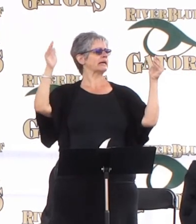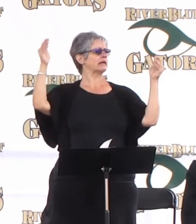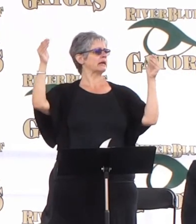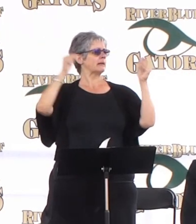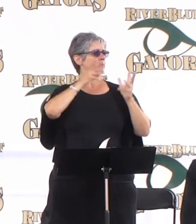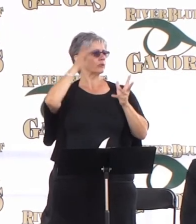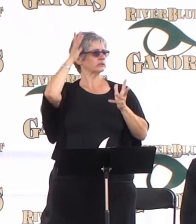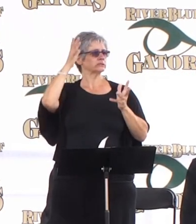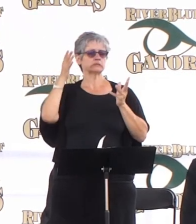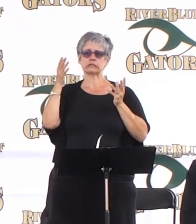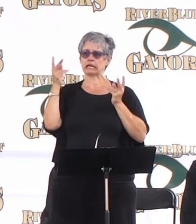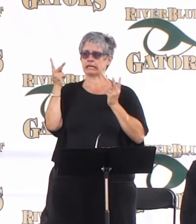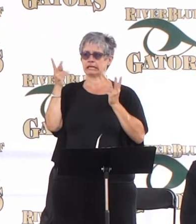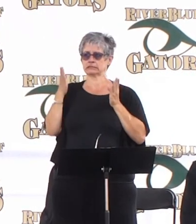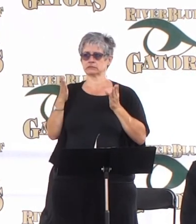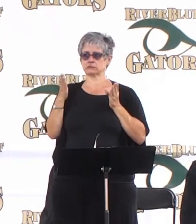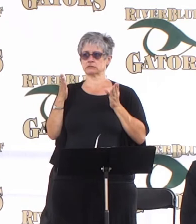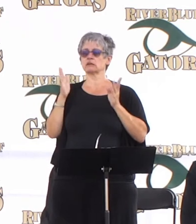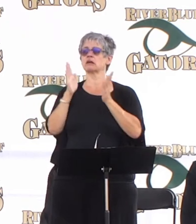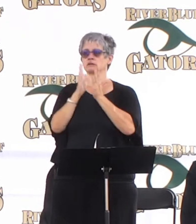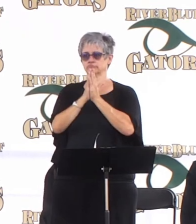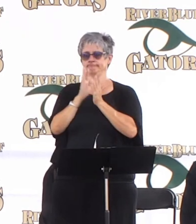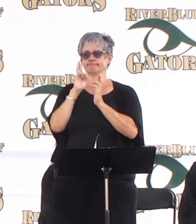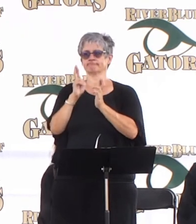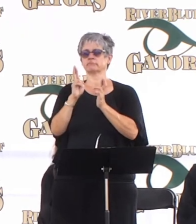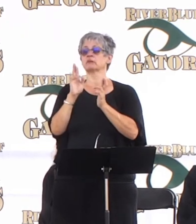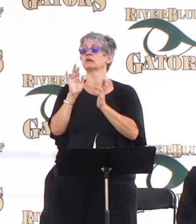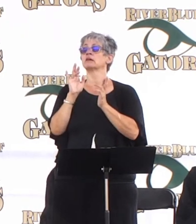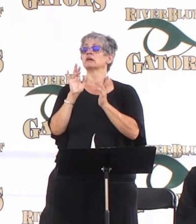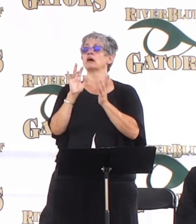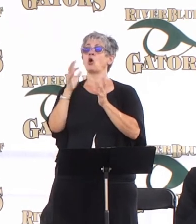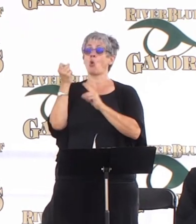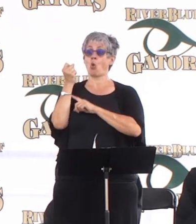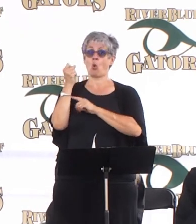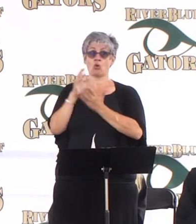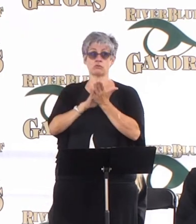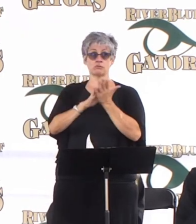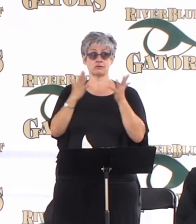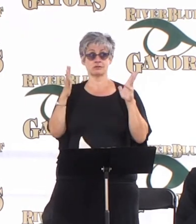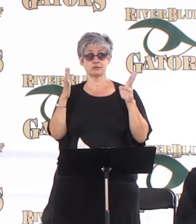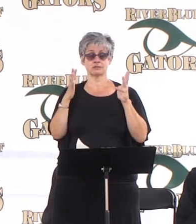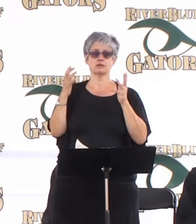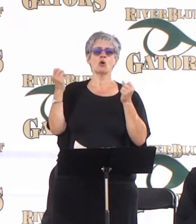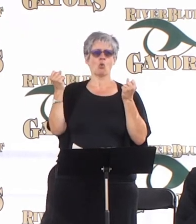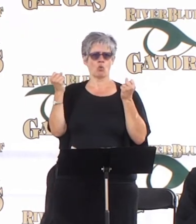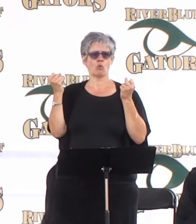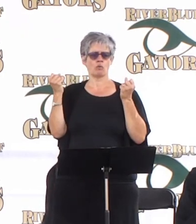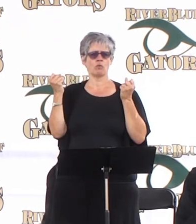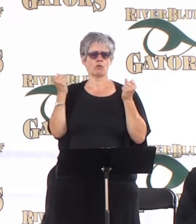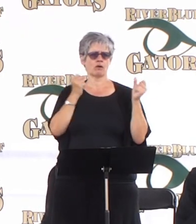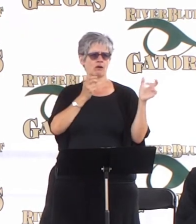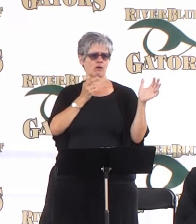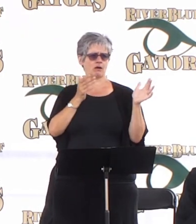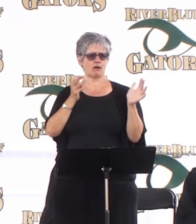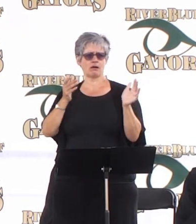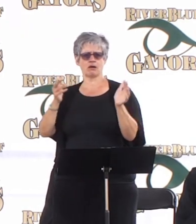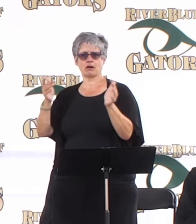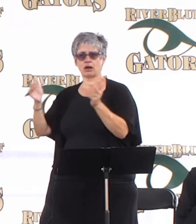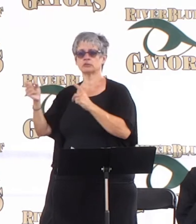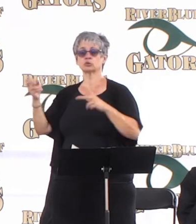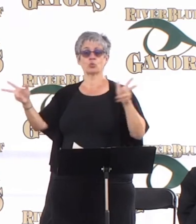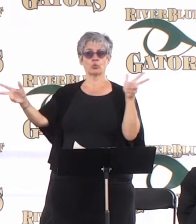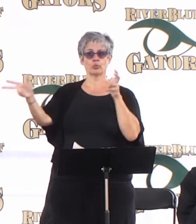please hold your applause as we celebrate each student individually so that their family can share in the calling of their student's